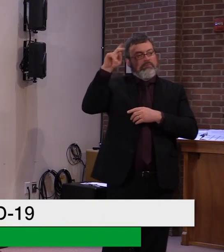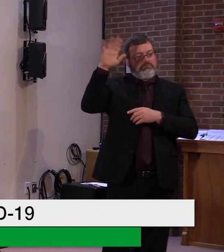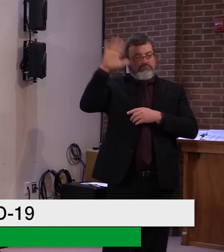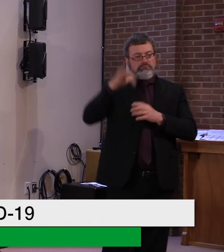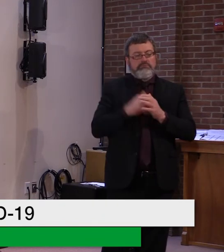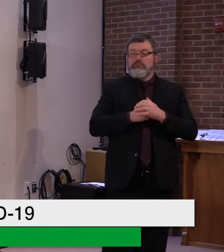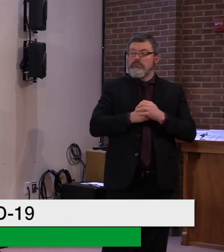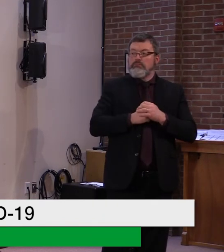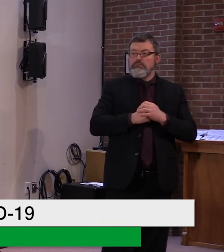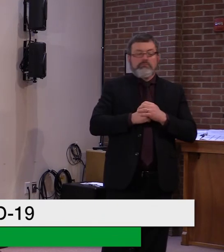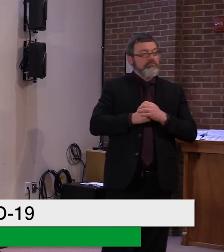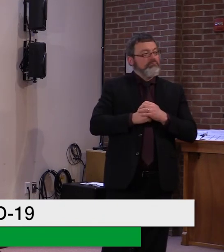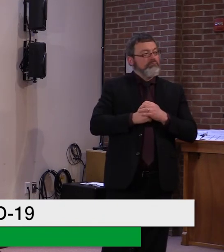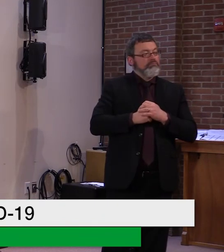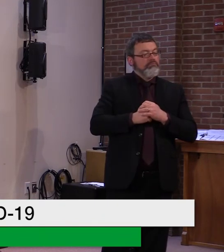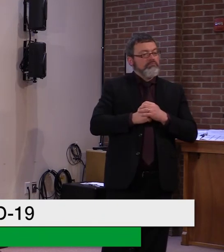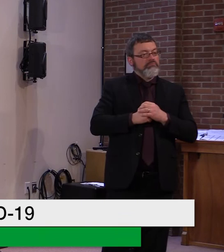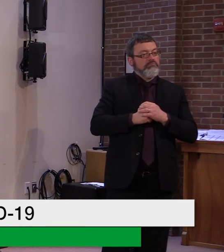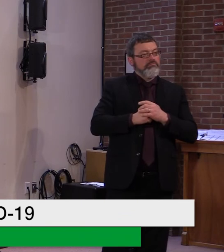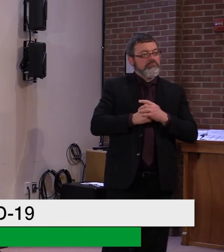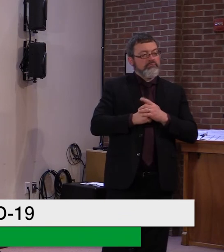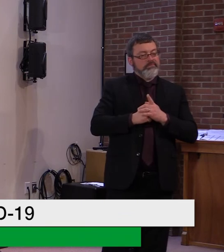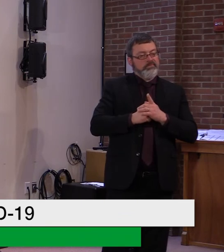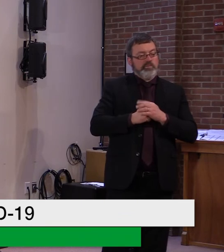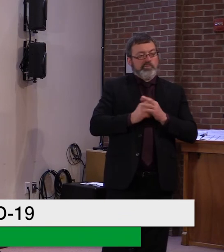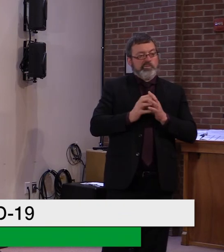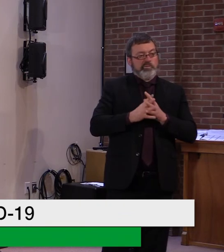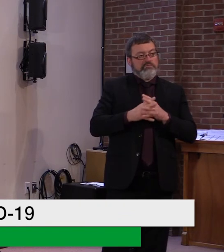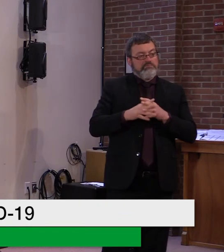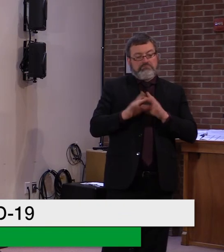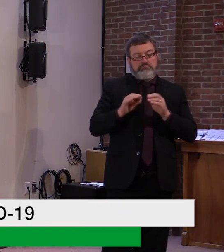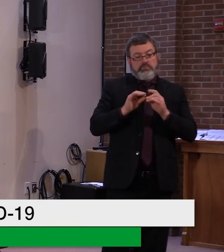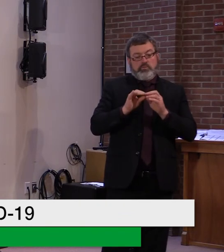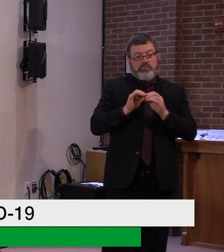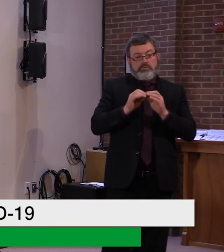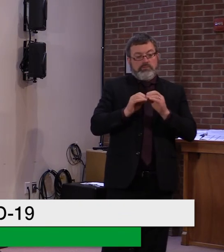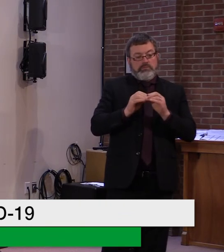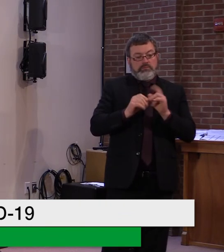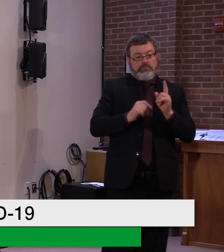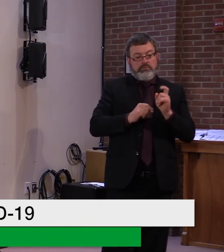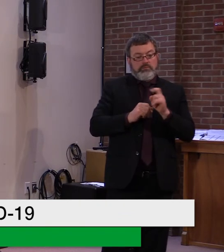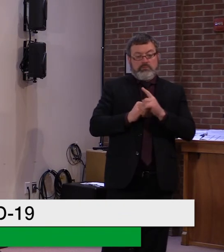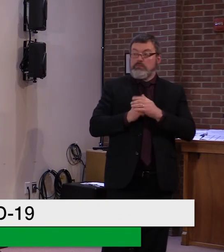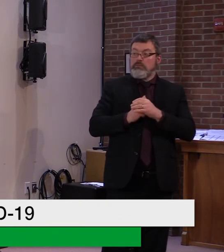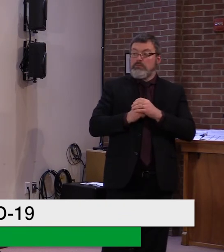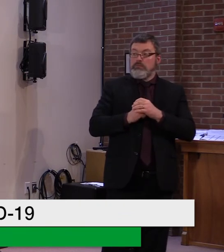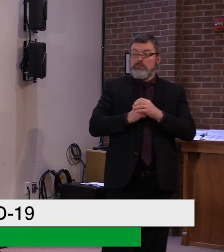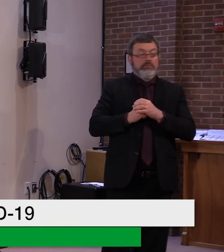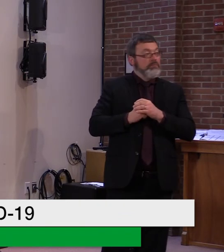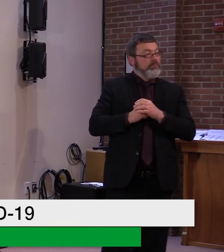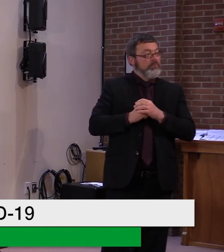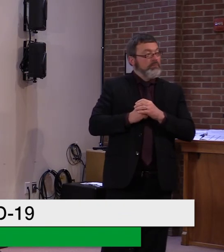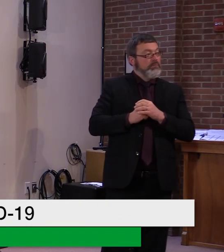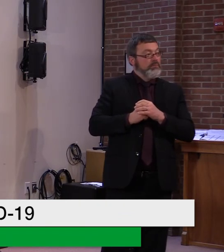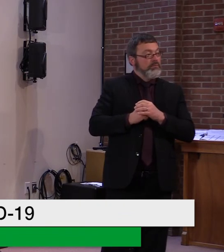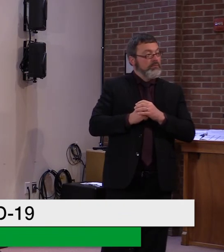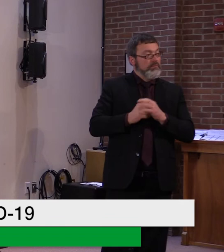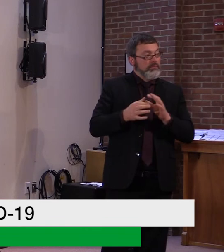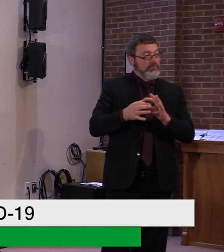um hello go ahead steve can you hear me yup go ahead